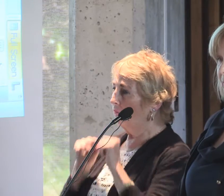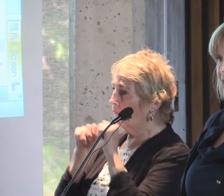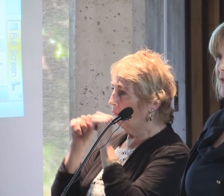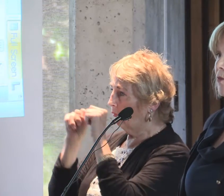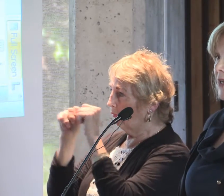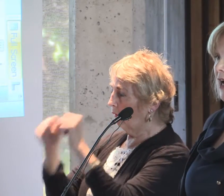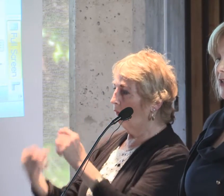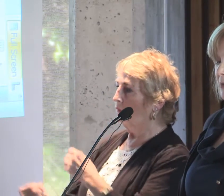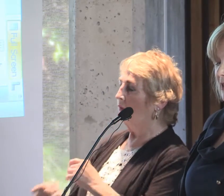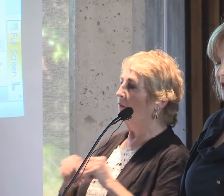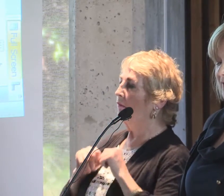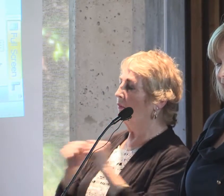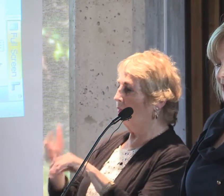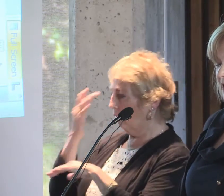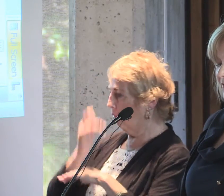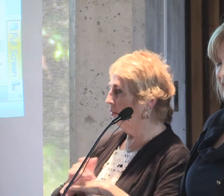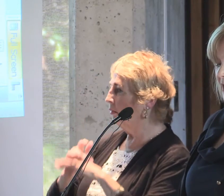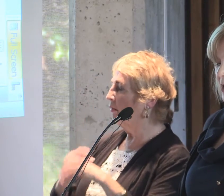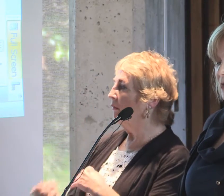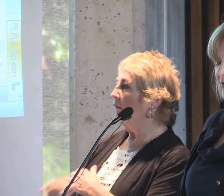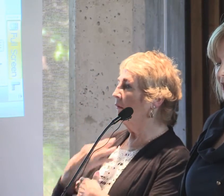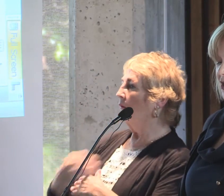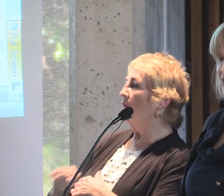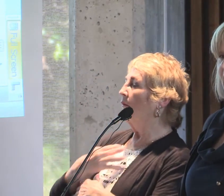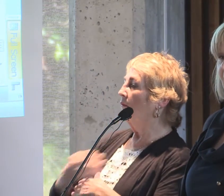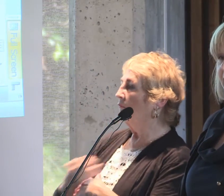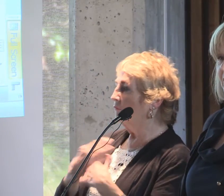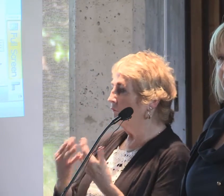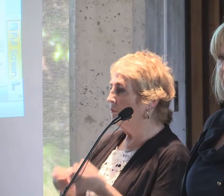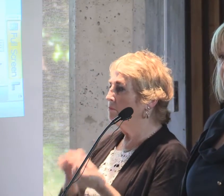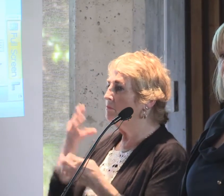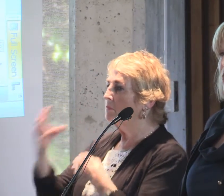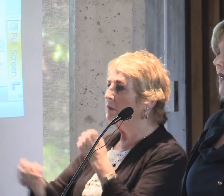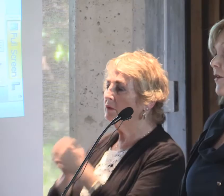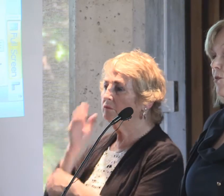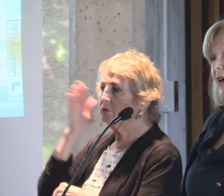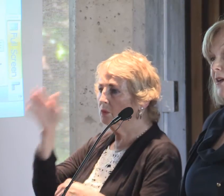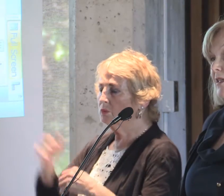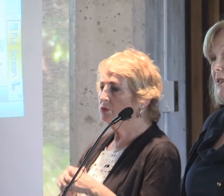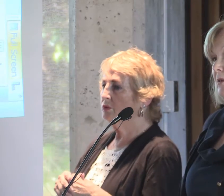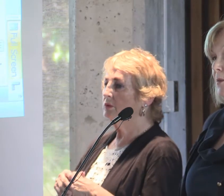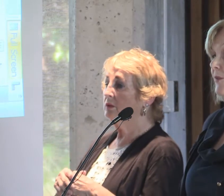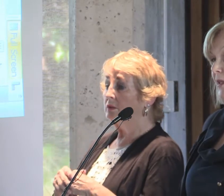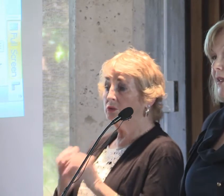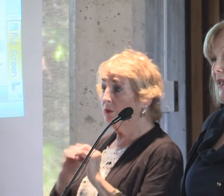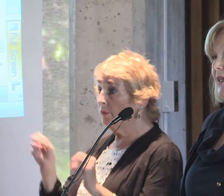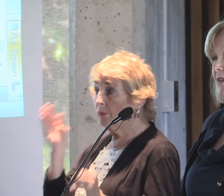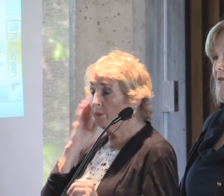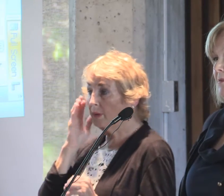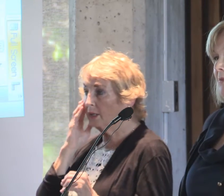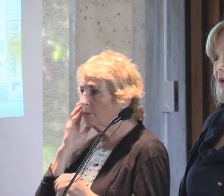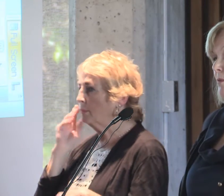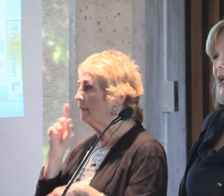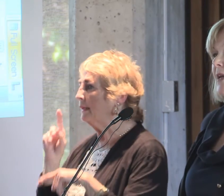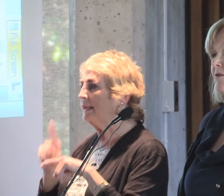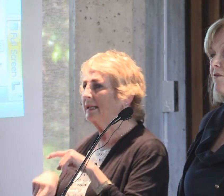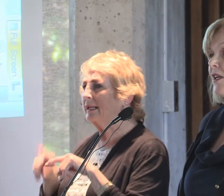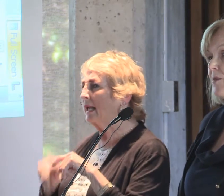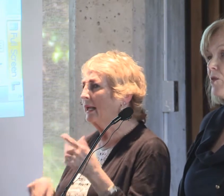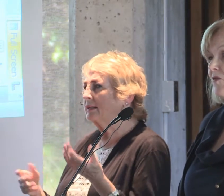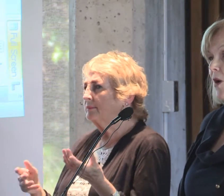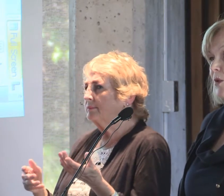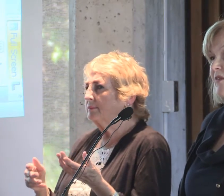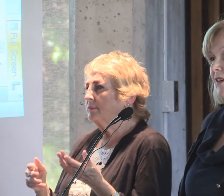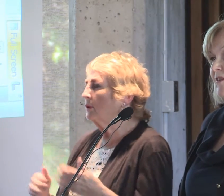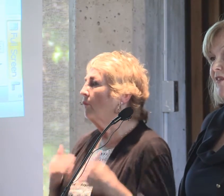essential if we are to be effective in our prevention efforts. Without awareness, we can't